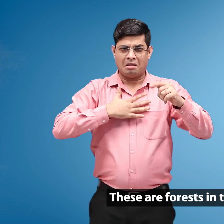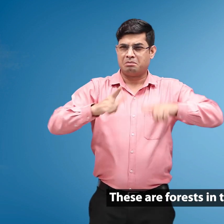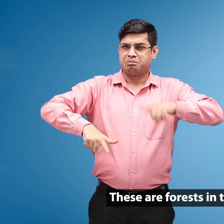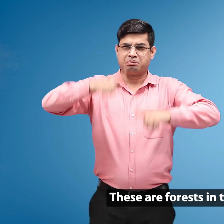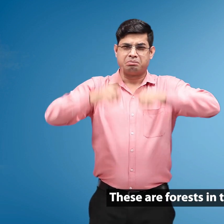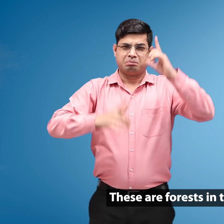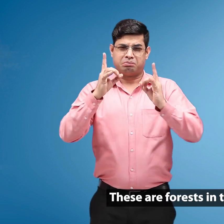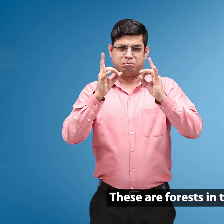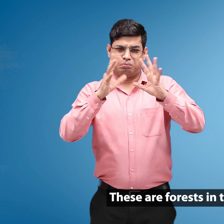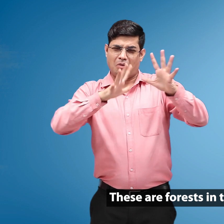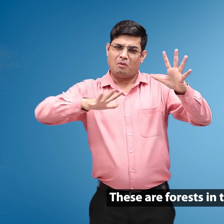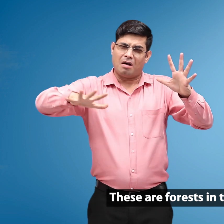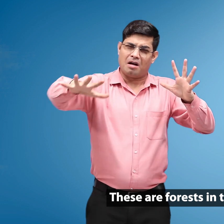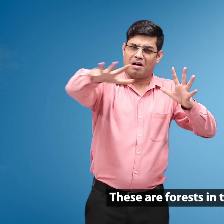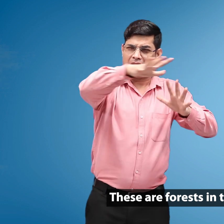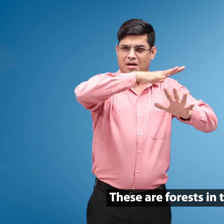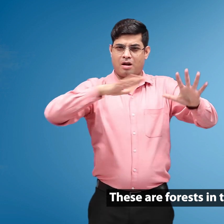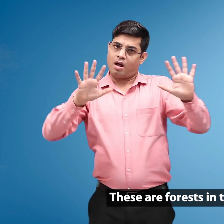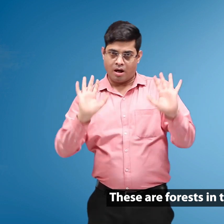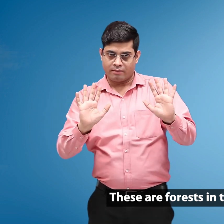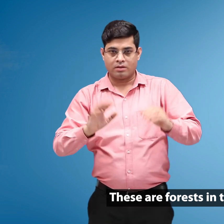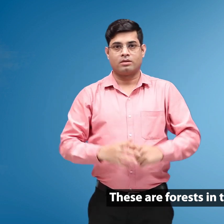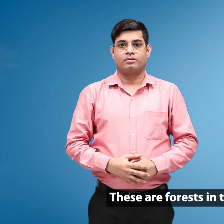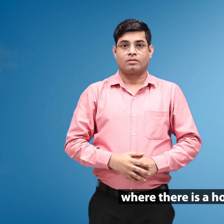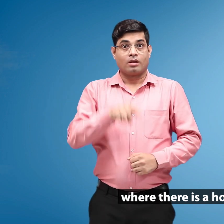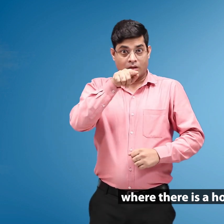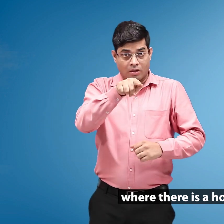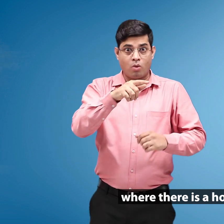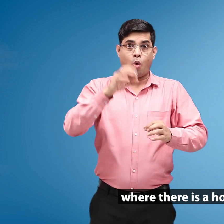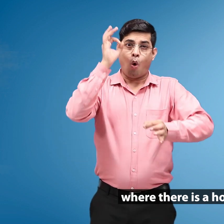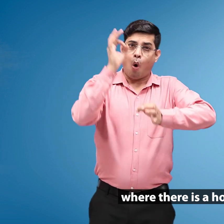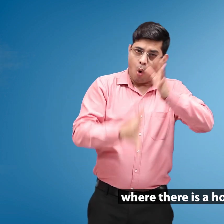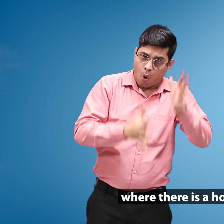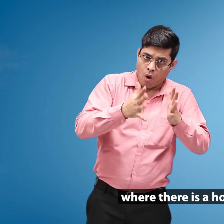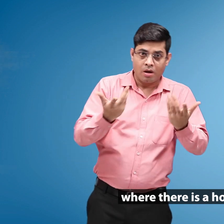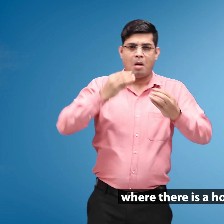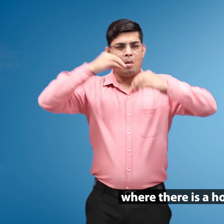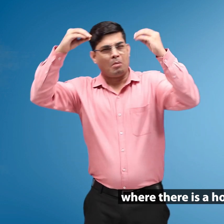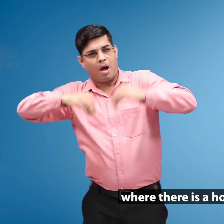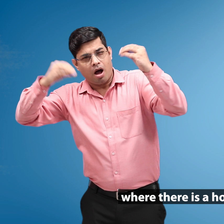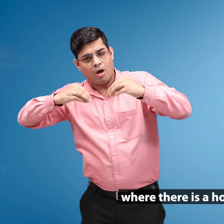These are forests in the tropical region of the world, where there is a hot climate and lots of